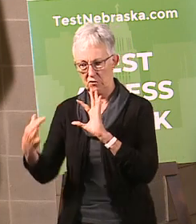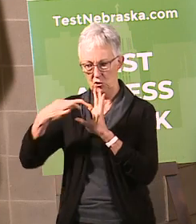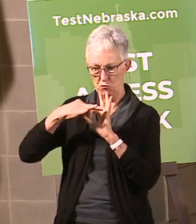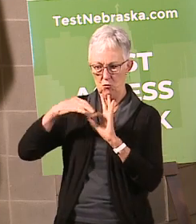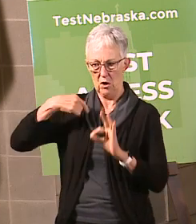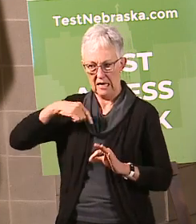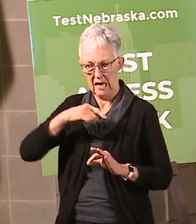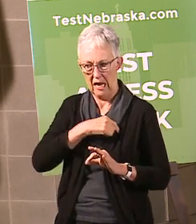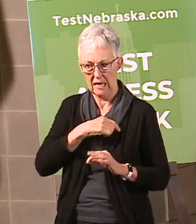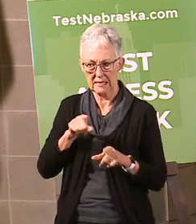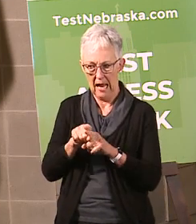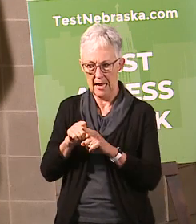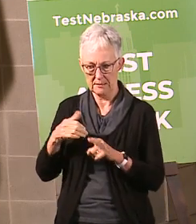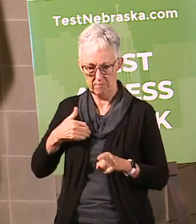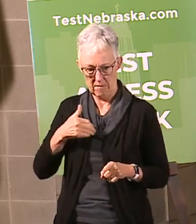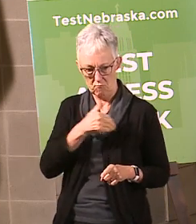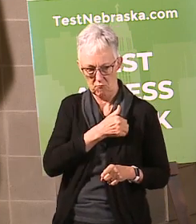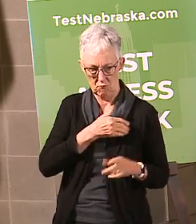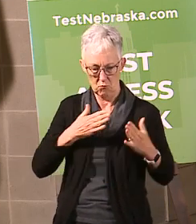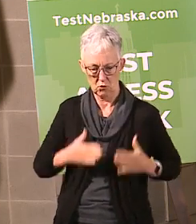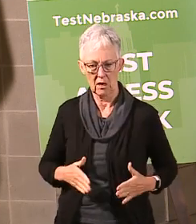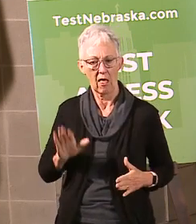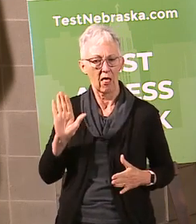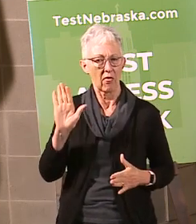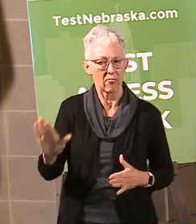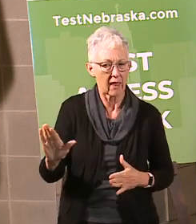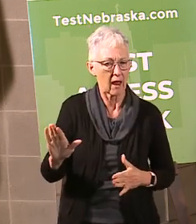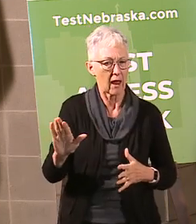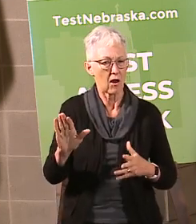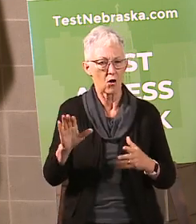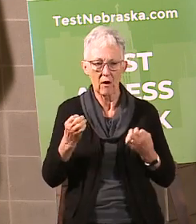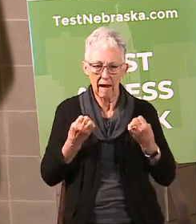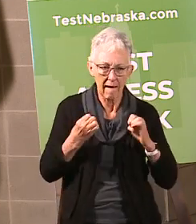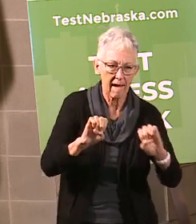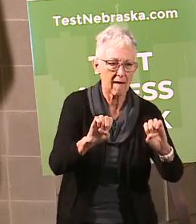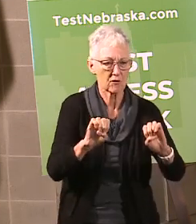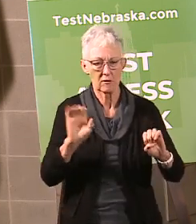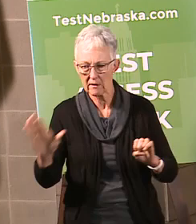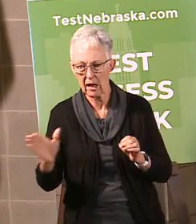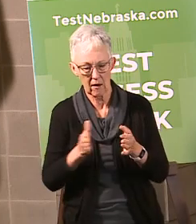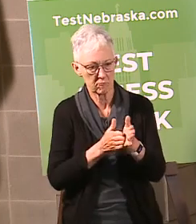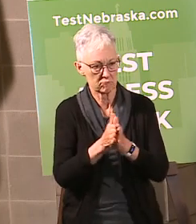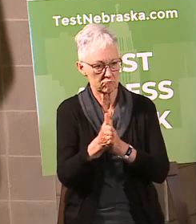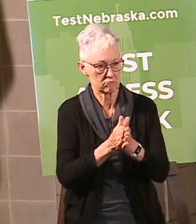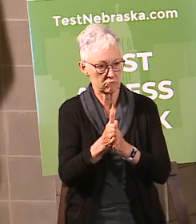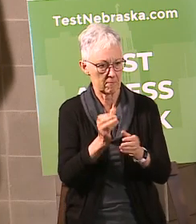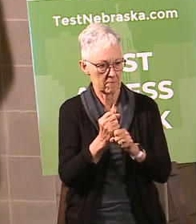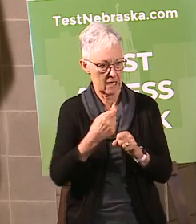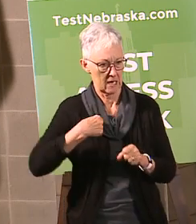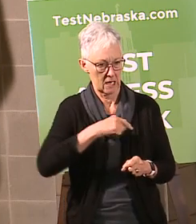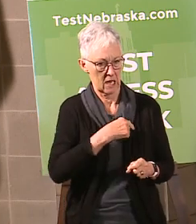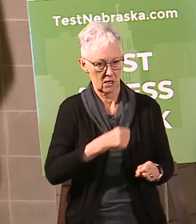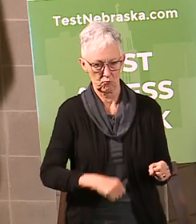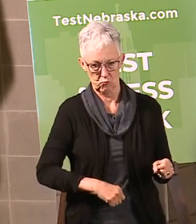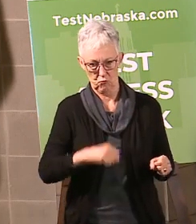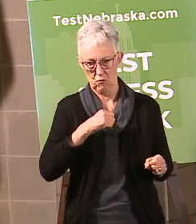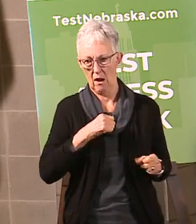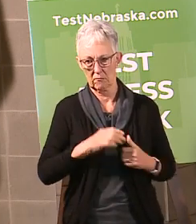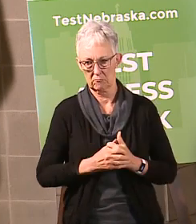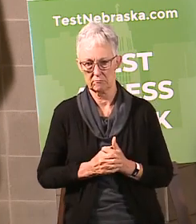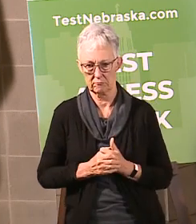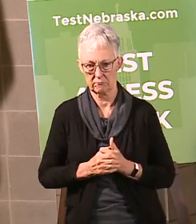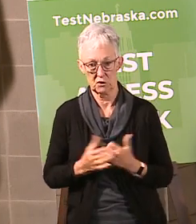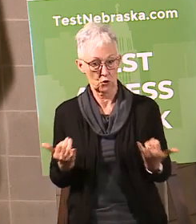that grit unfold in this pandemic, it makes us even more proud. So today, again, in this time of